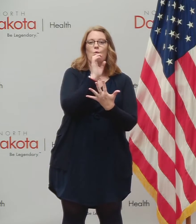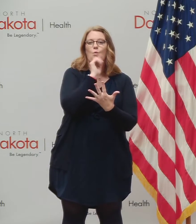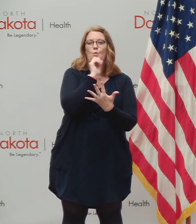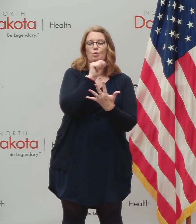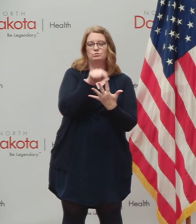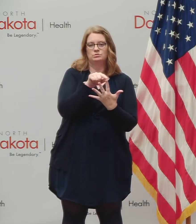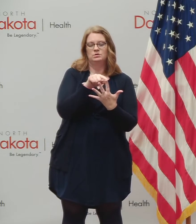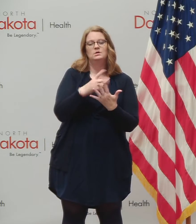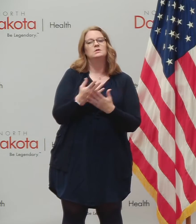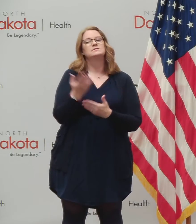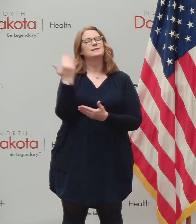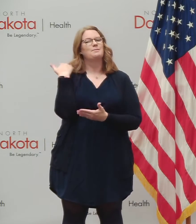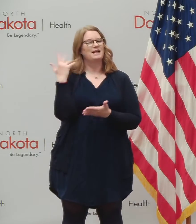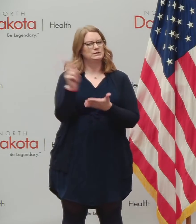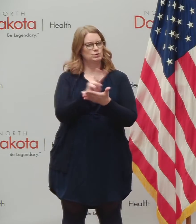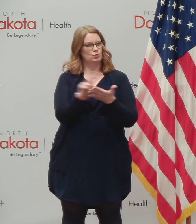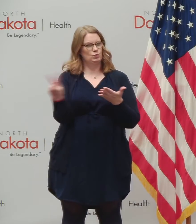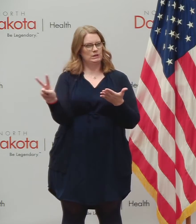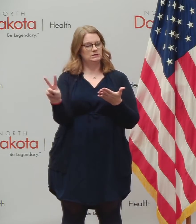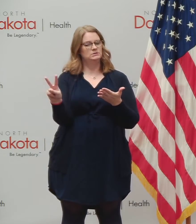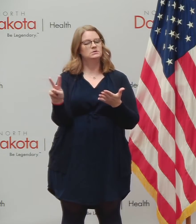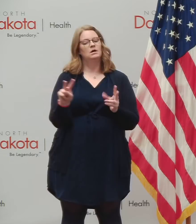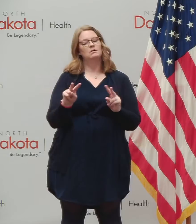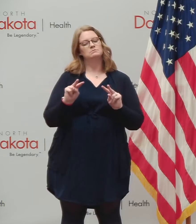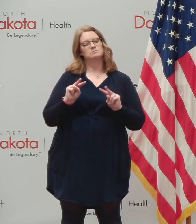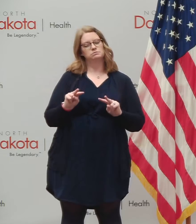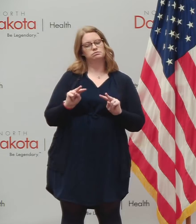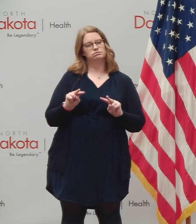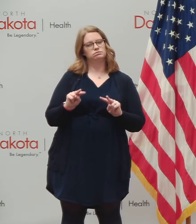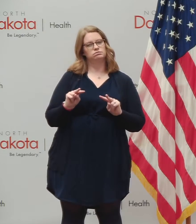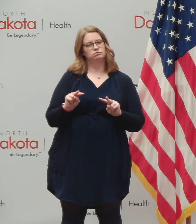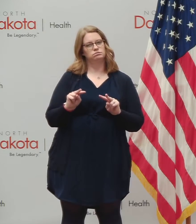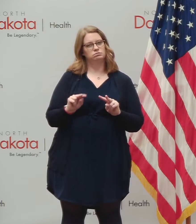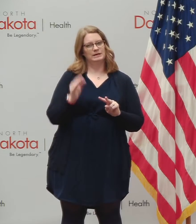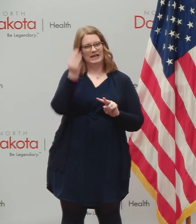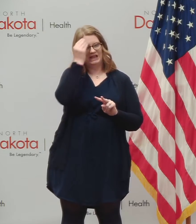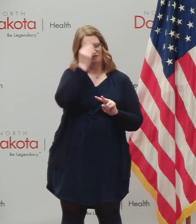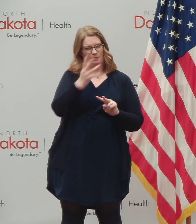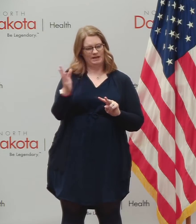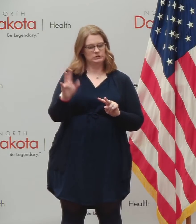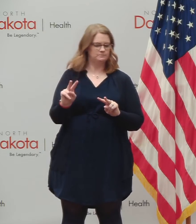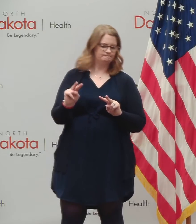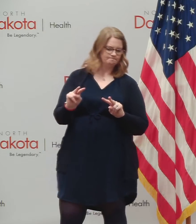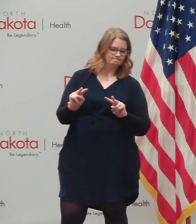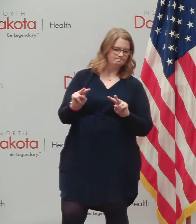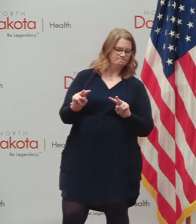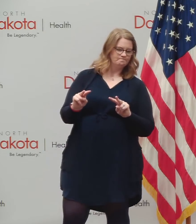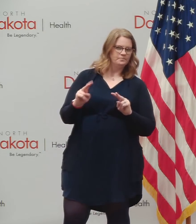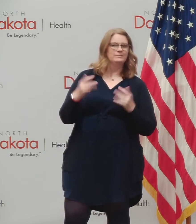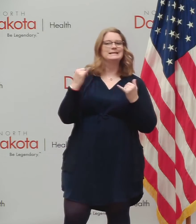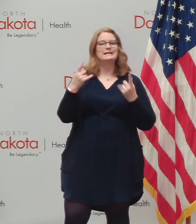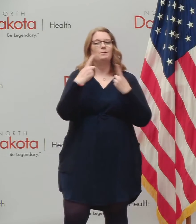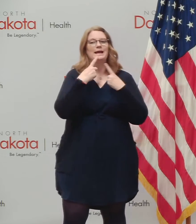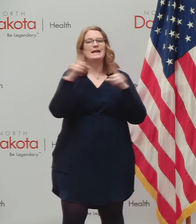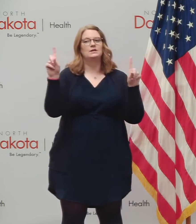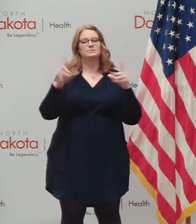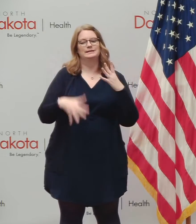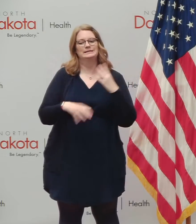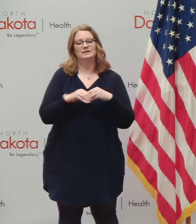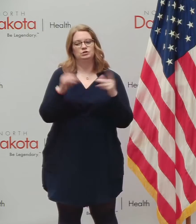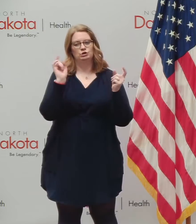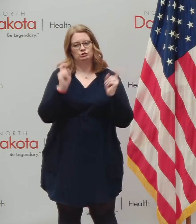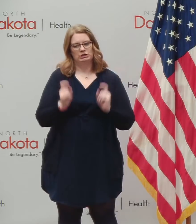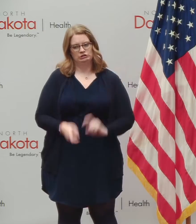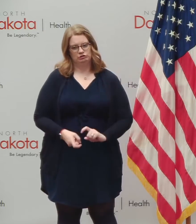over the past 2 weeks, we've been reviewing and monitoring the data, and today that we're going to be announcing some additional